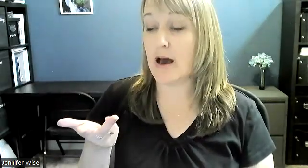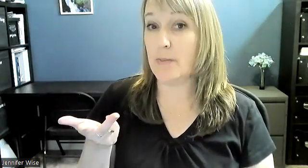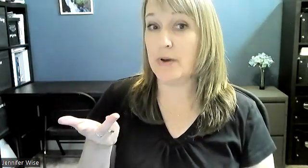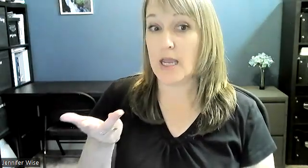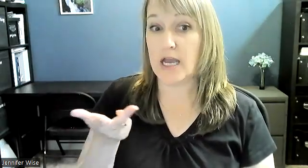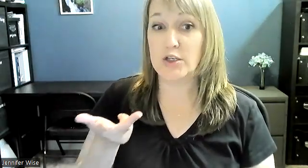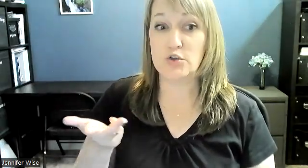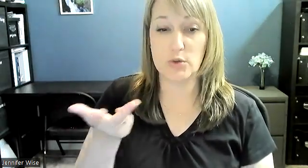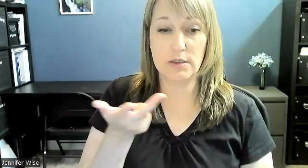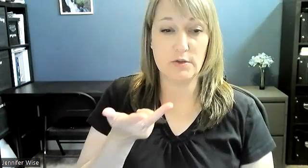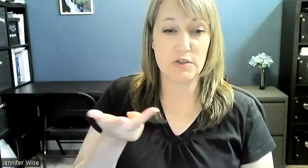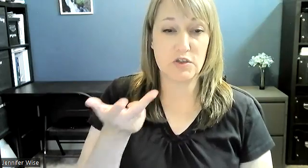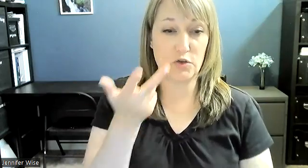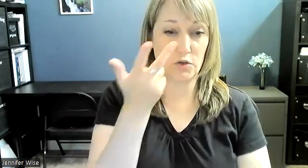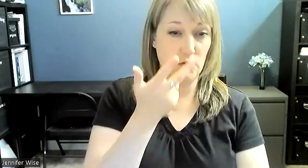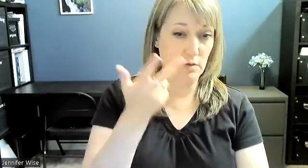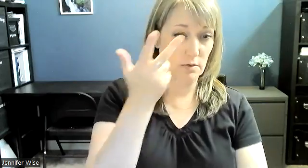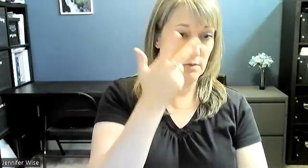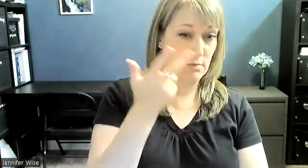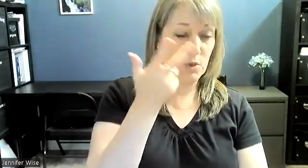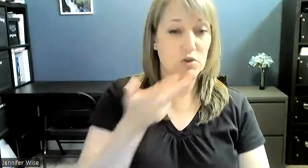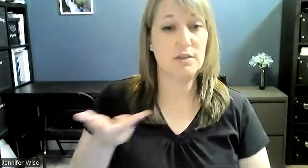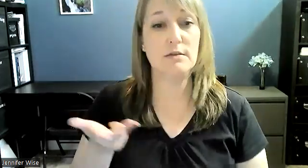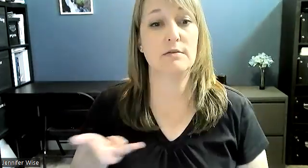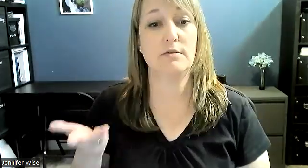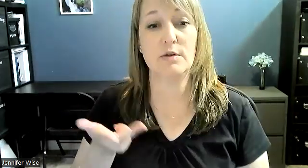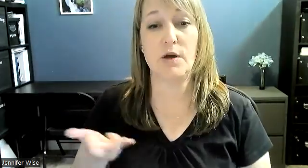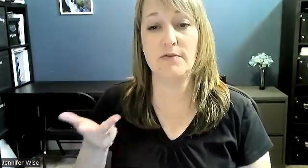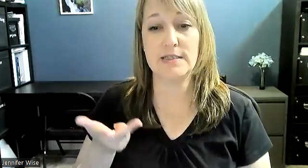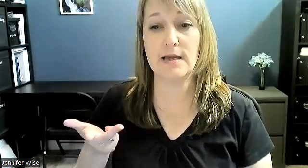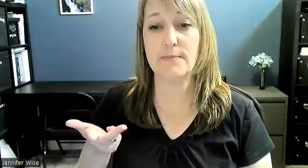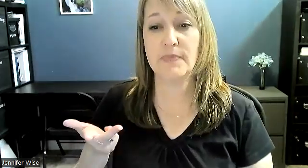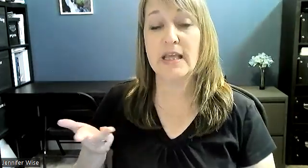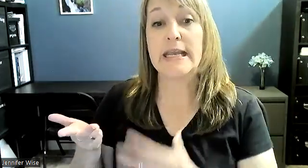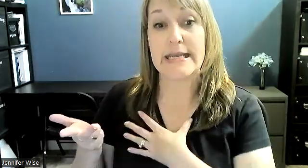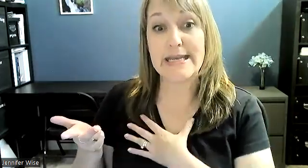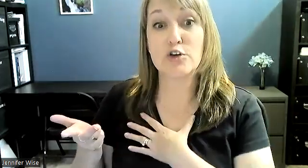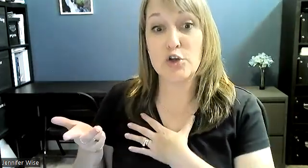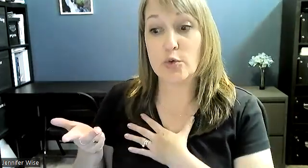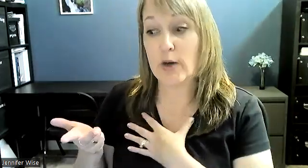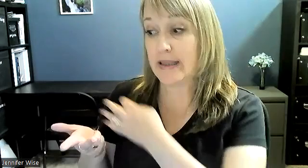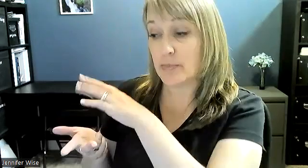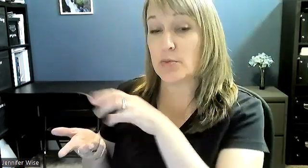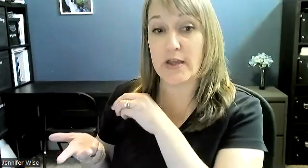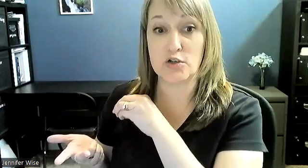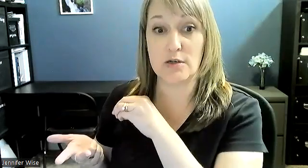up, and you do a little circle motion with your palm facing up near you and the people that you're talking